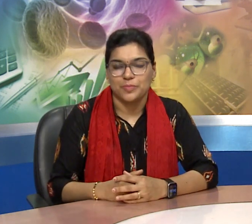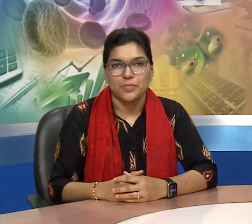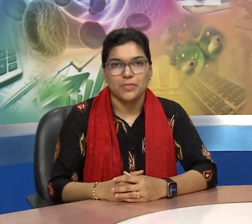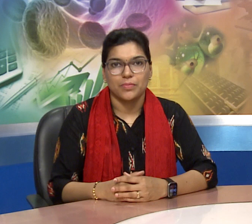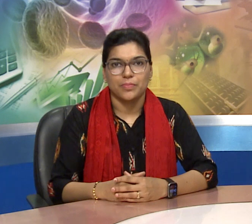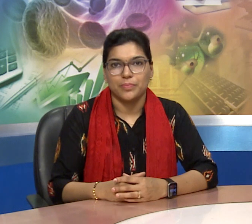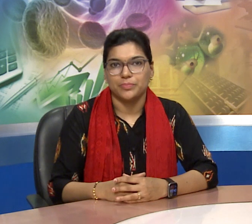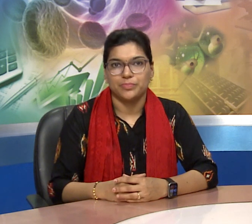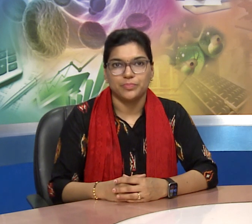information.